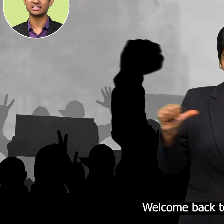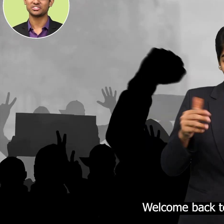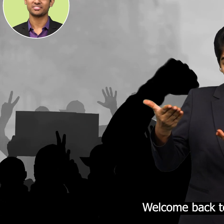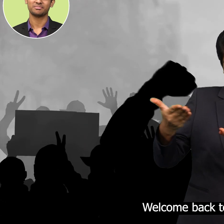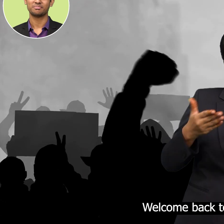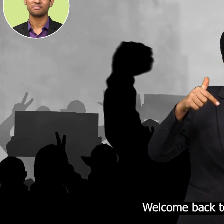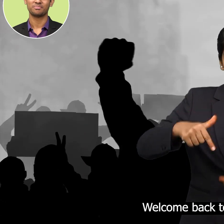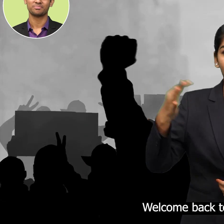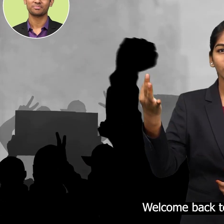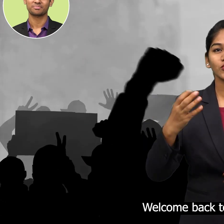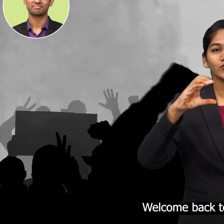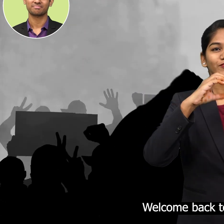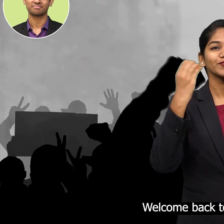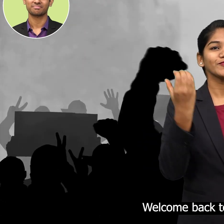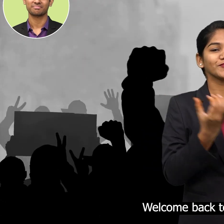the new session.